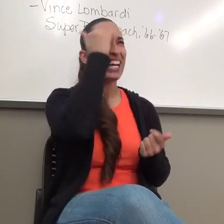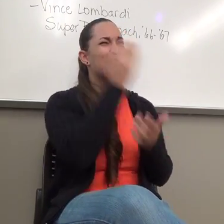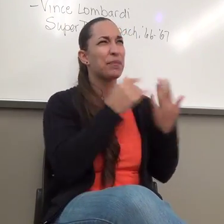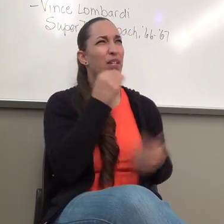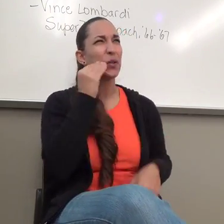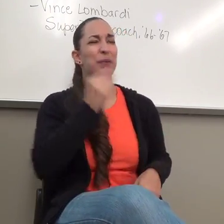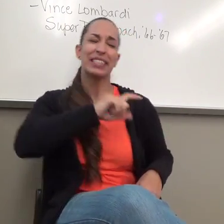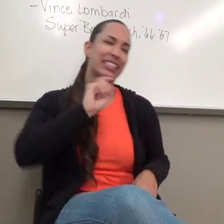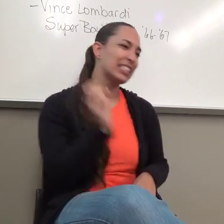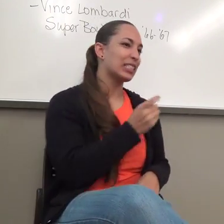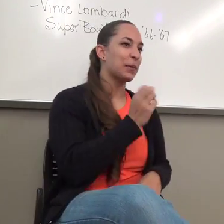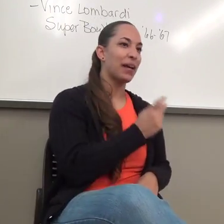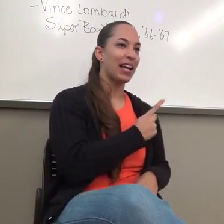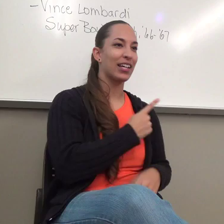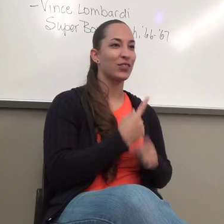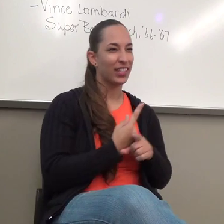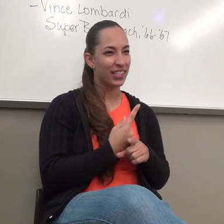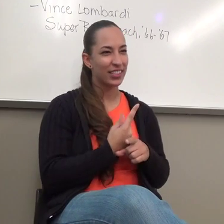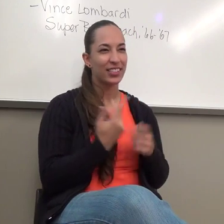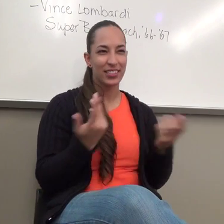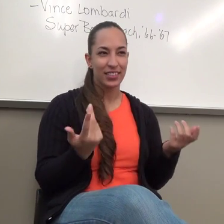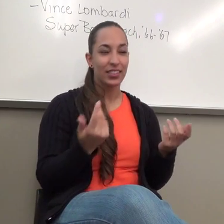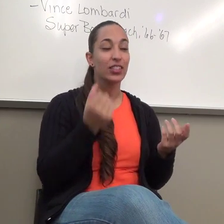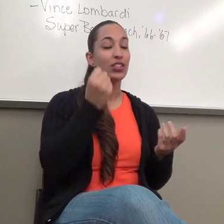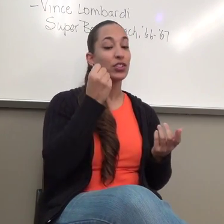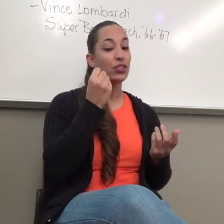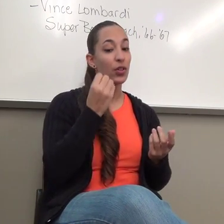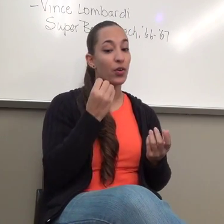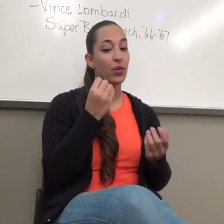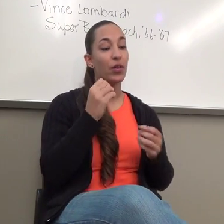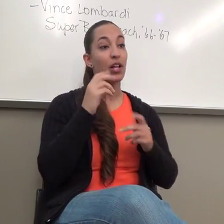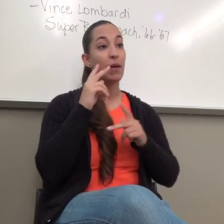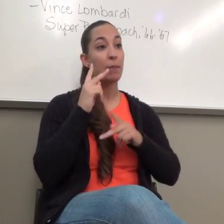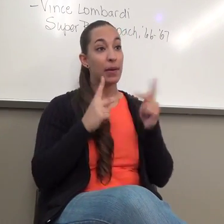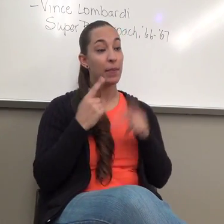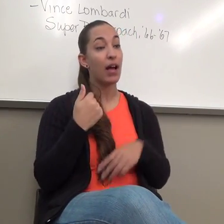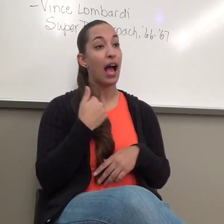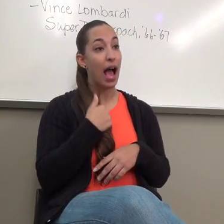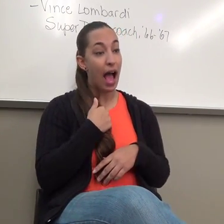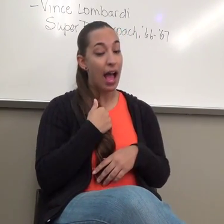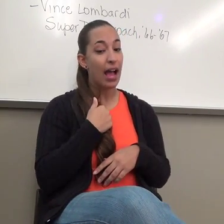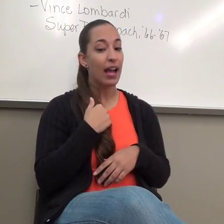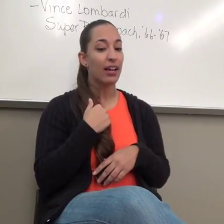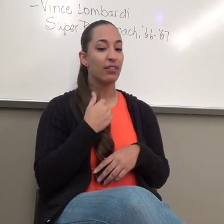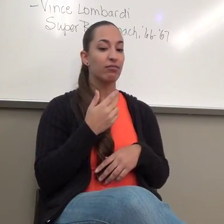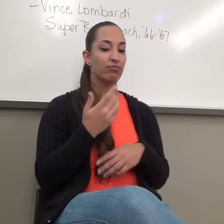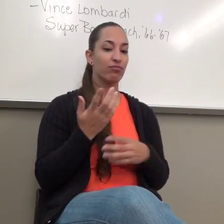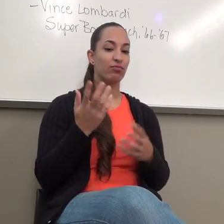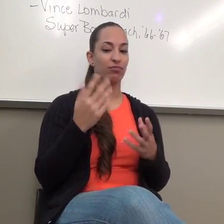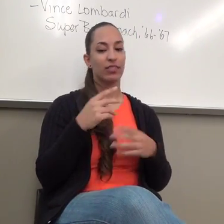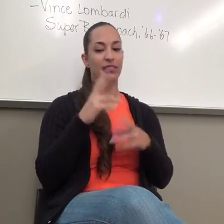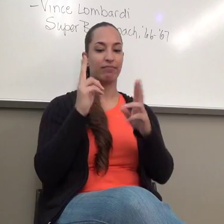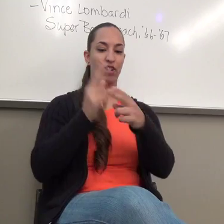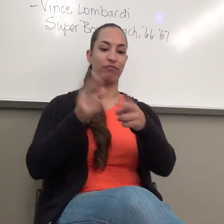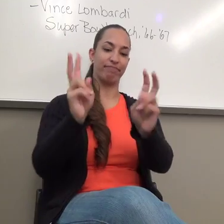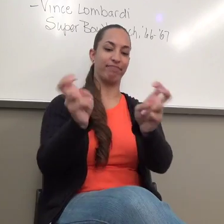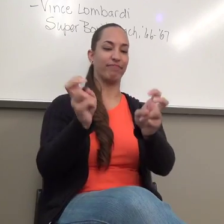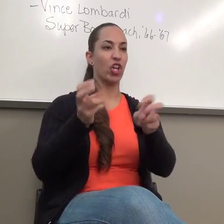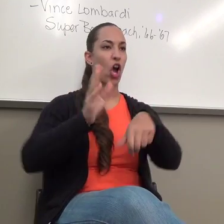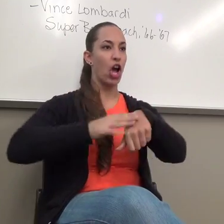back. Okay? So the people I consider to really be on time are the people waiting out here